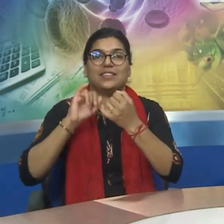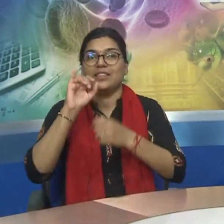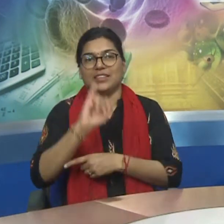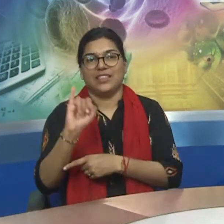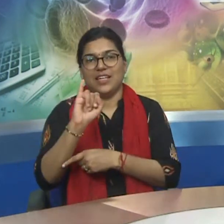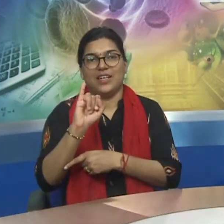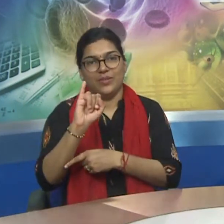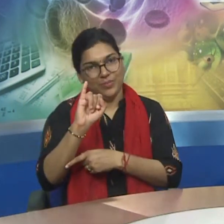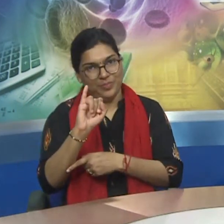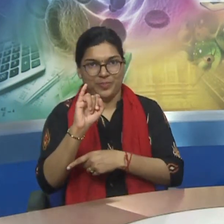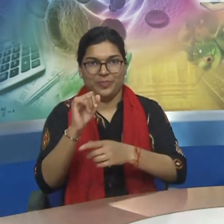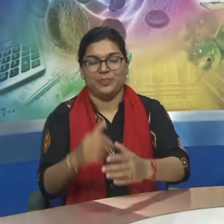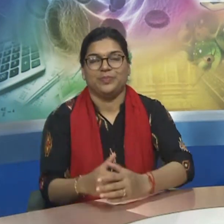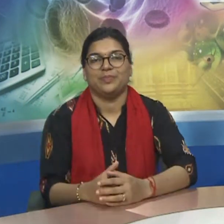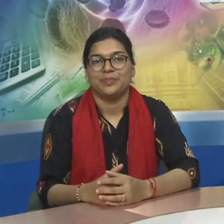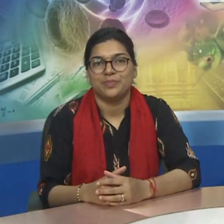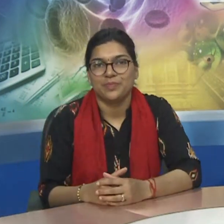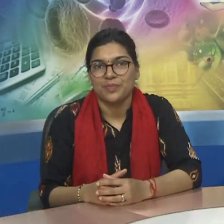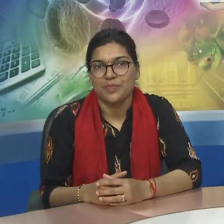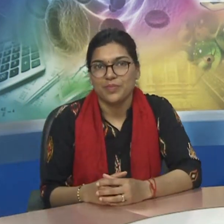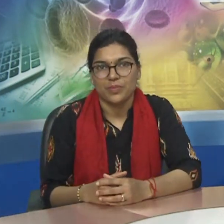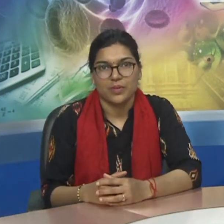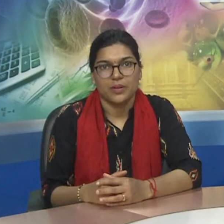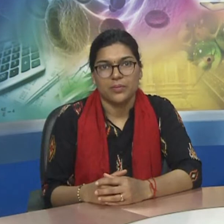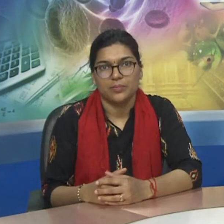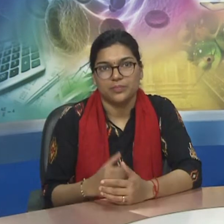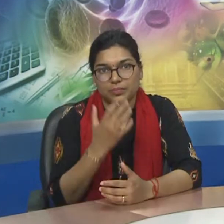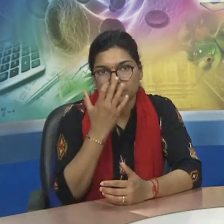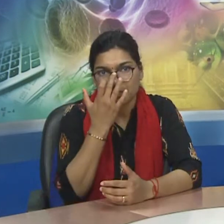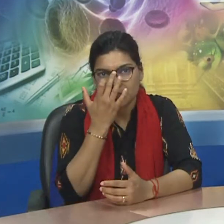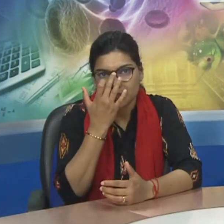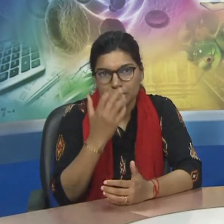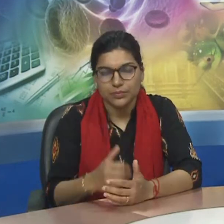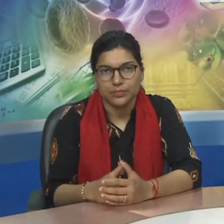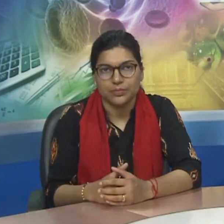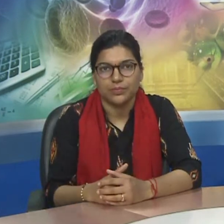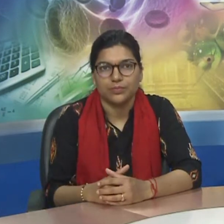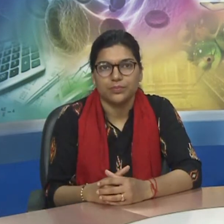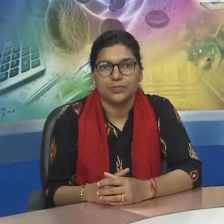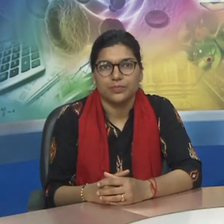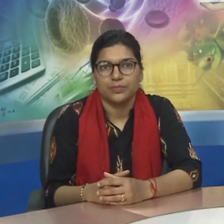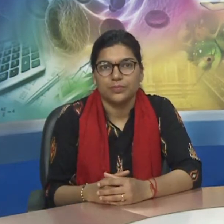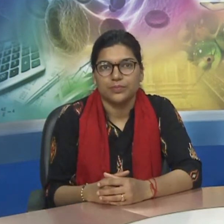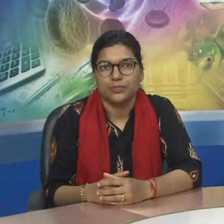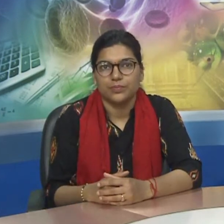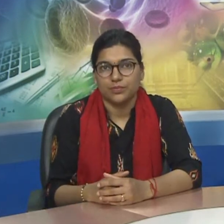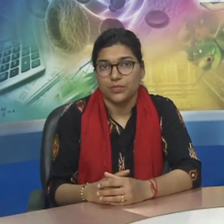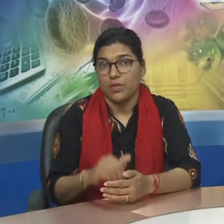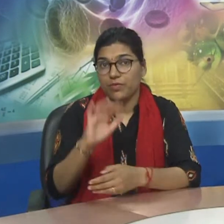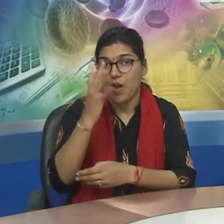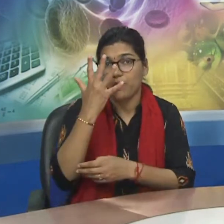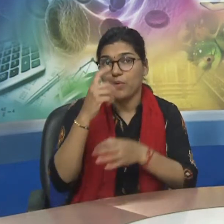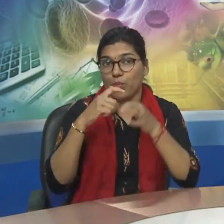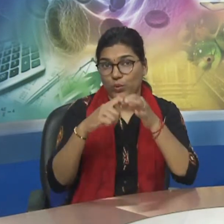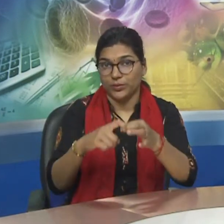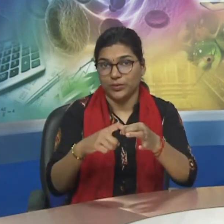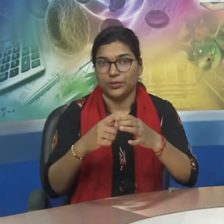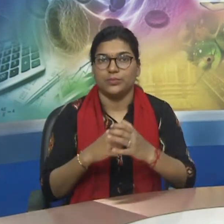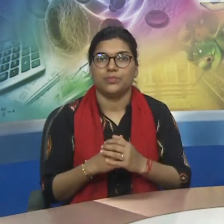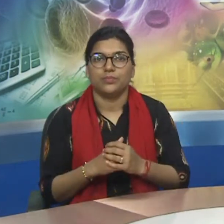C, D comes and after 6, 7 comes. So D6 will be the correct option. Question 5.